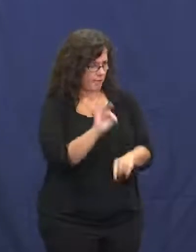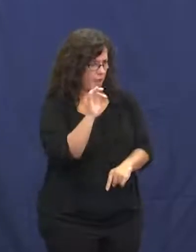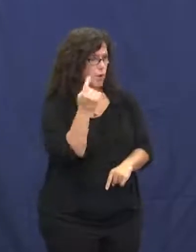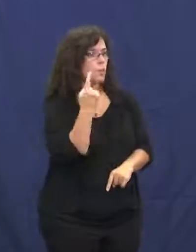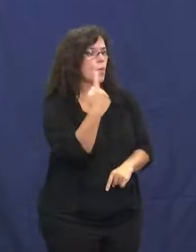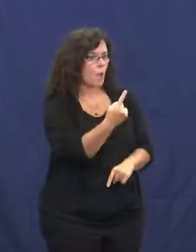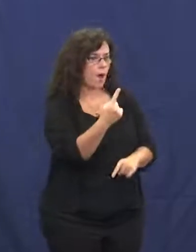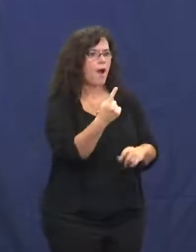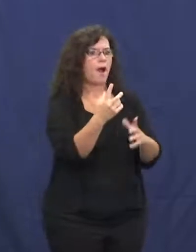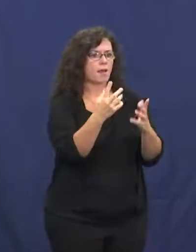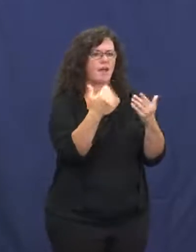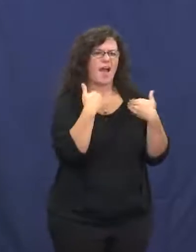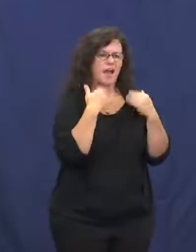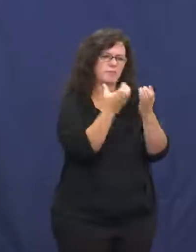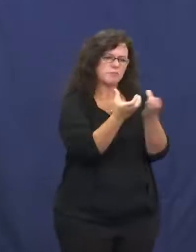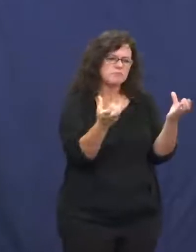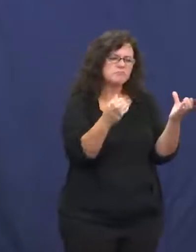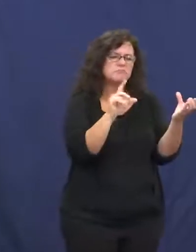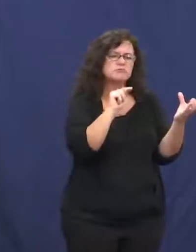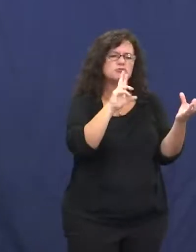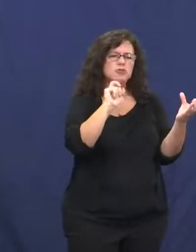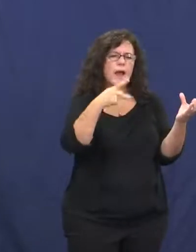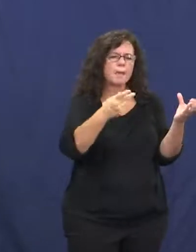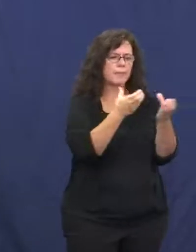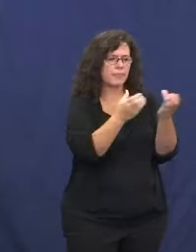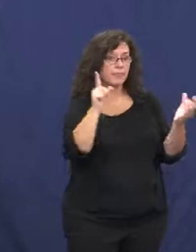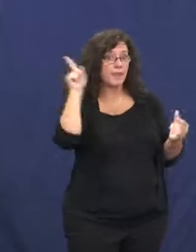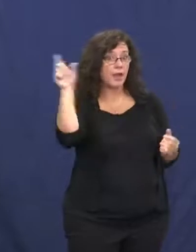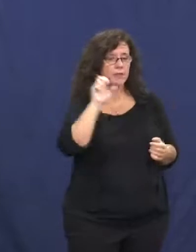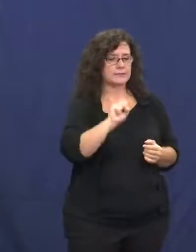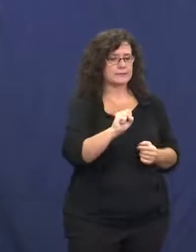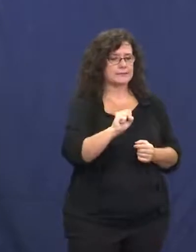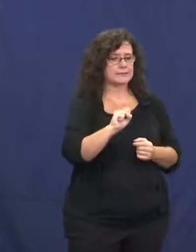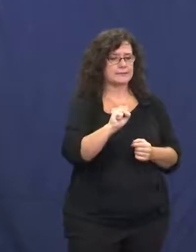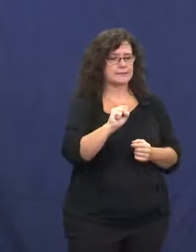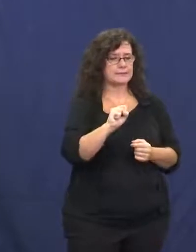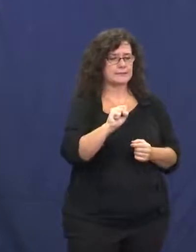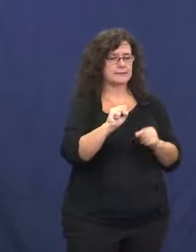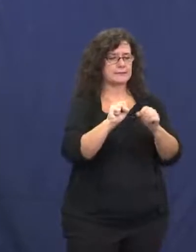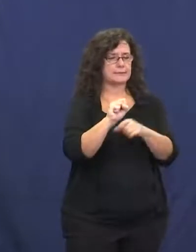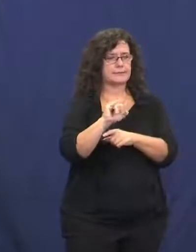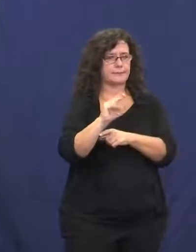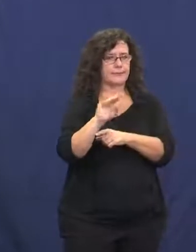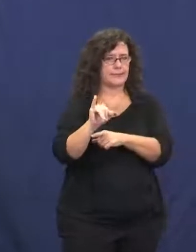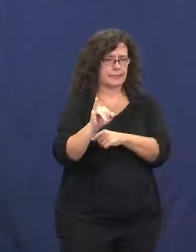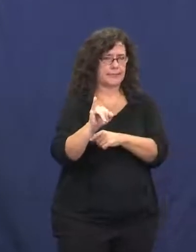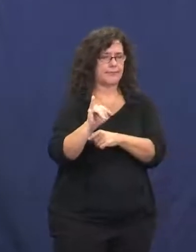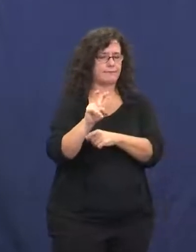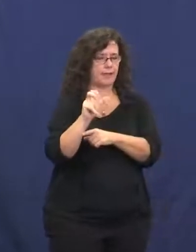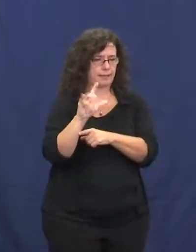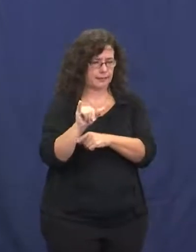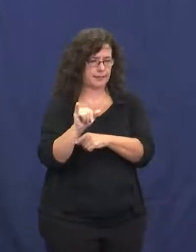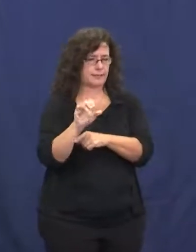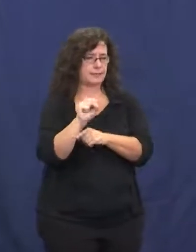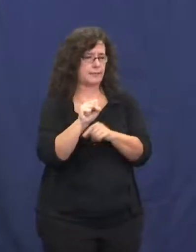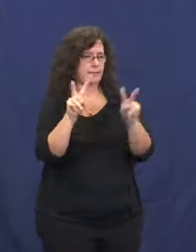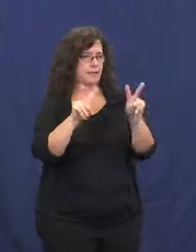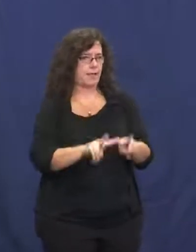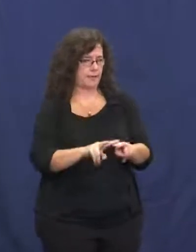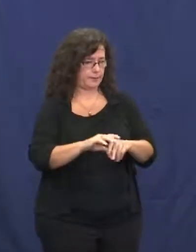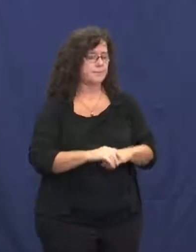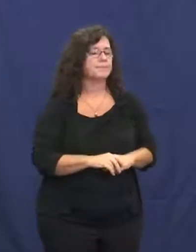a trap we had in the city of Simi Valley. This mosquito specimen was taken